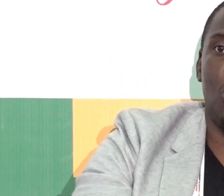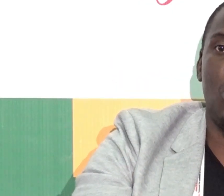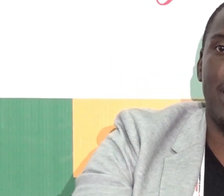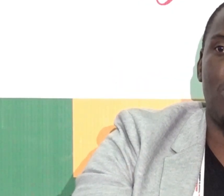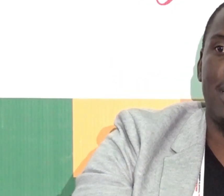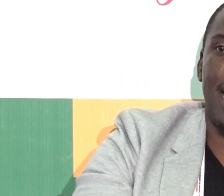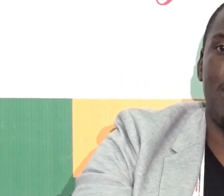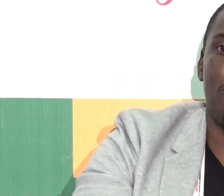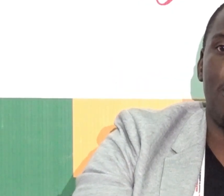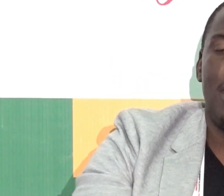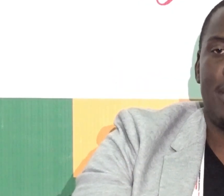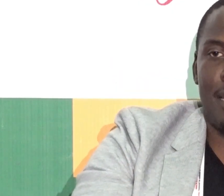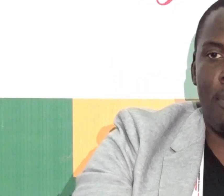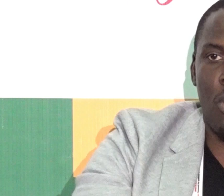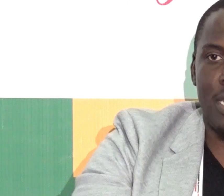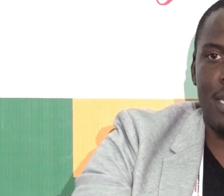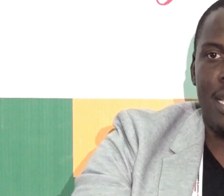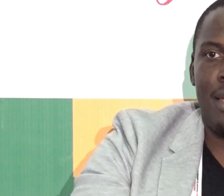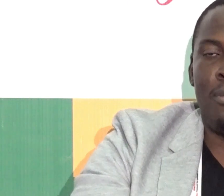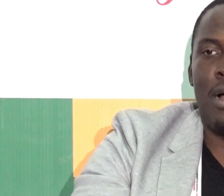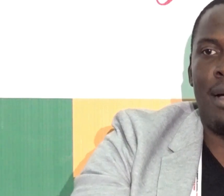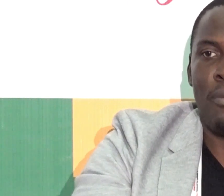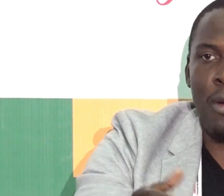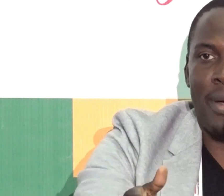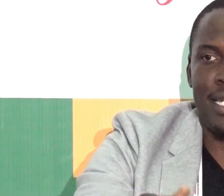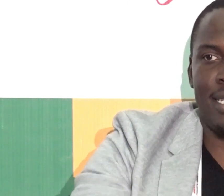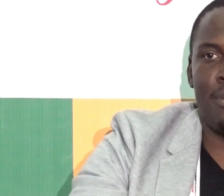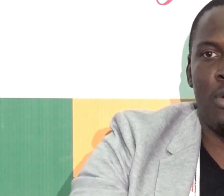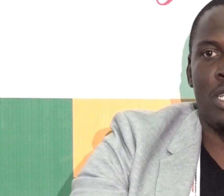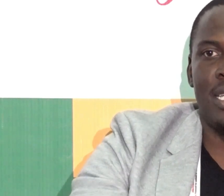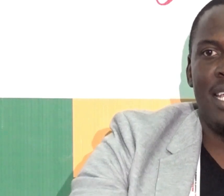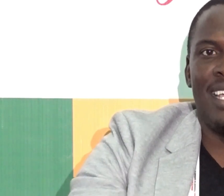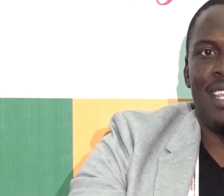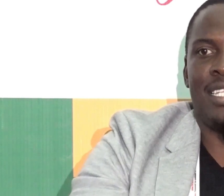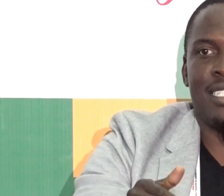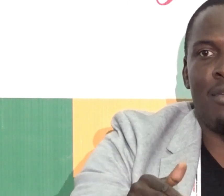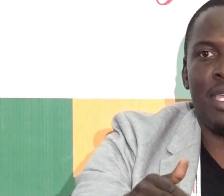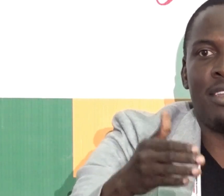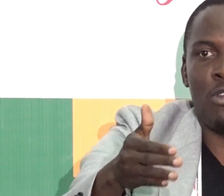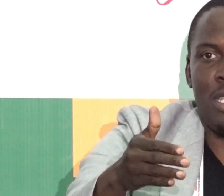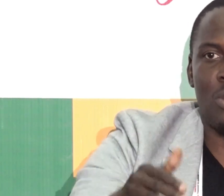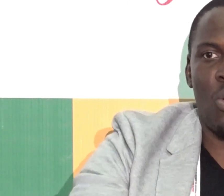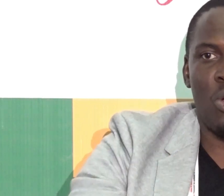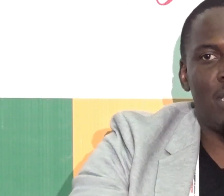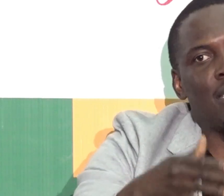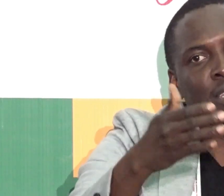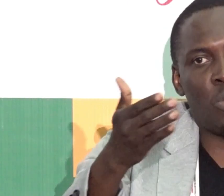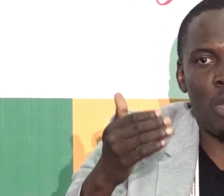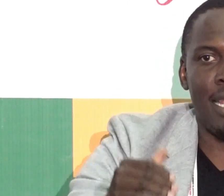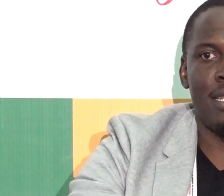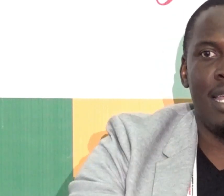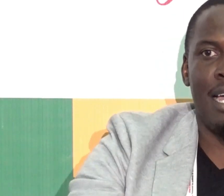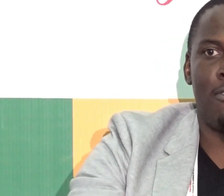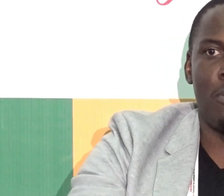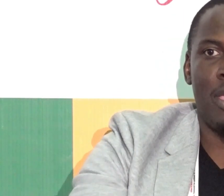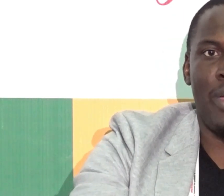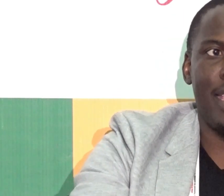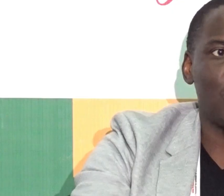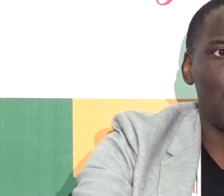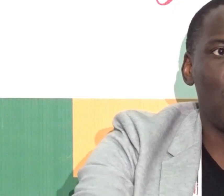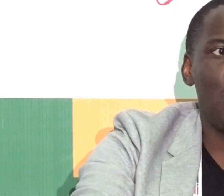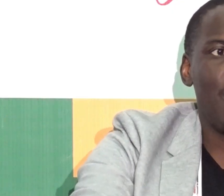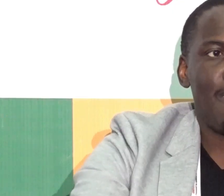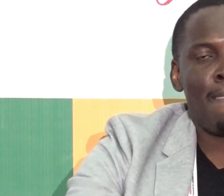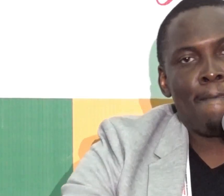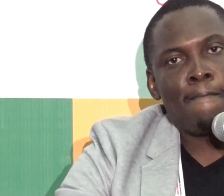data to look at what kind of support, male partner support, that is coming for this cohort, and we will learn from your work